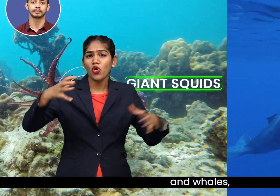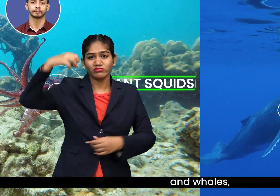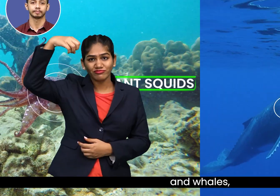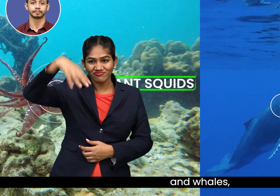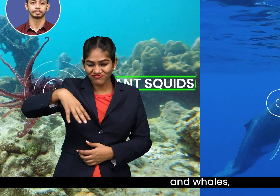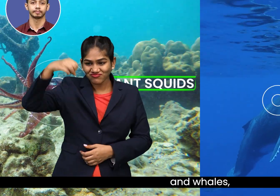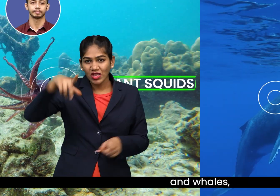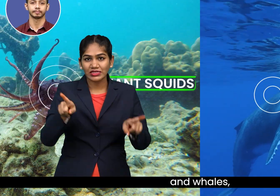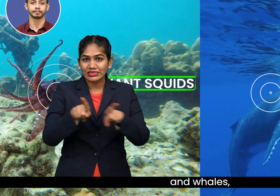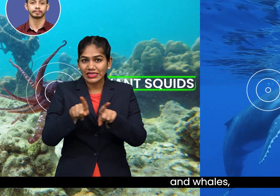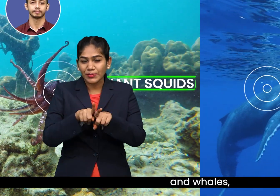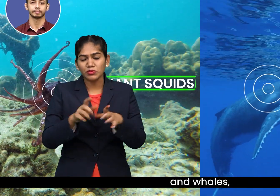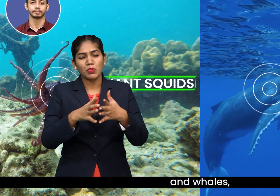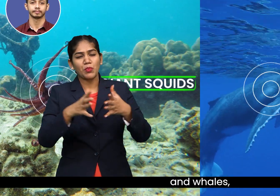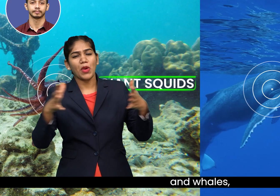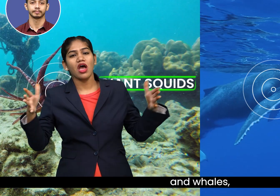whales.